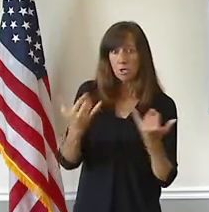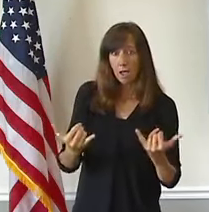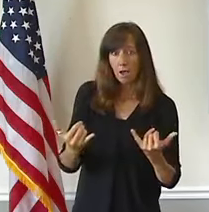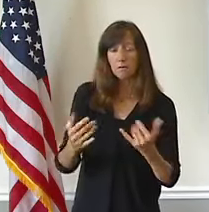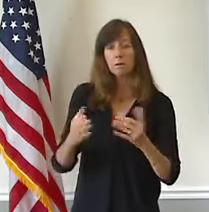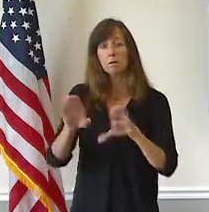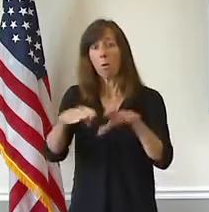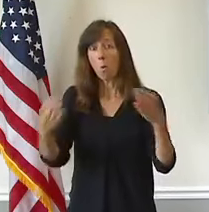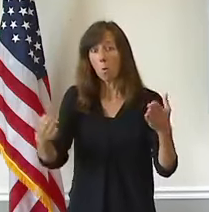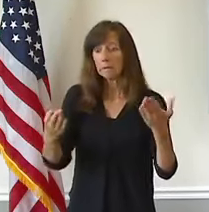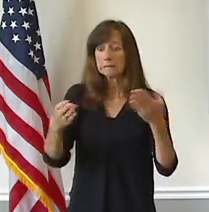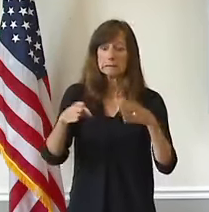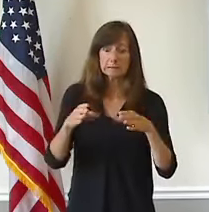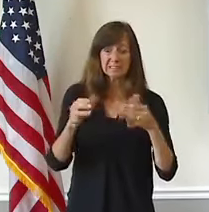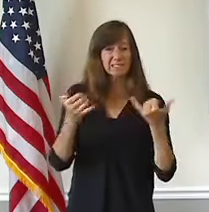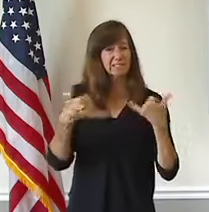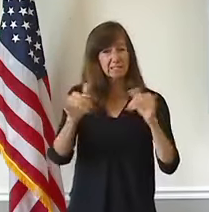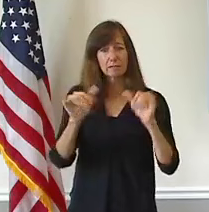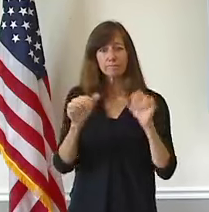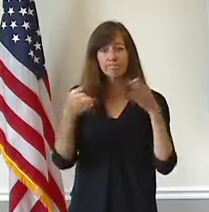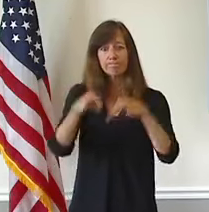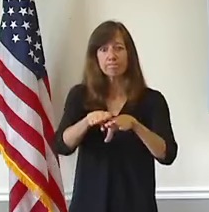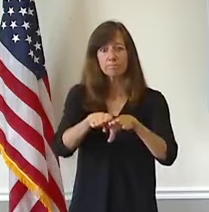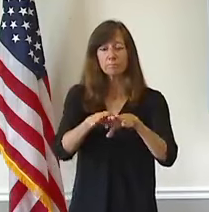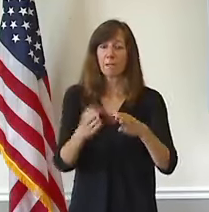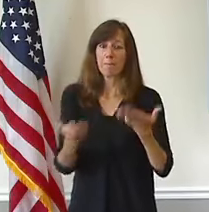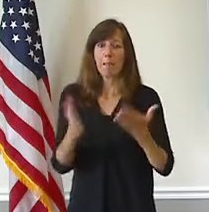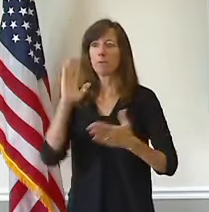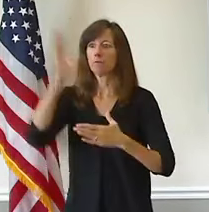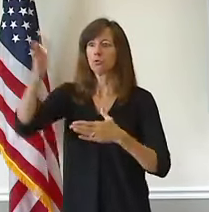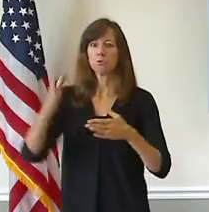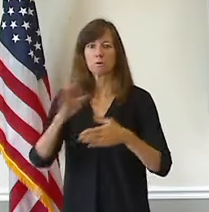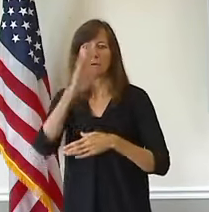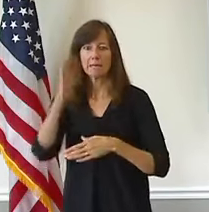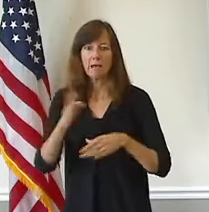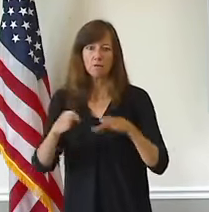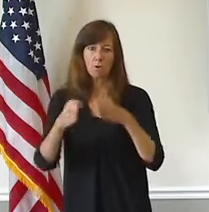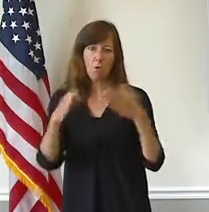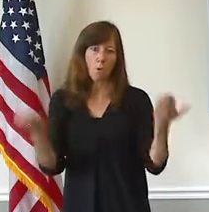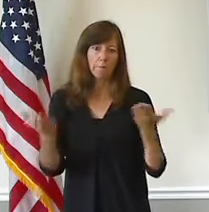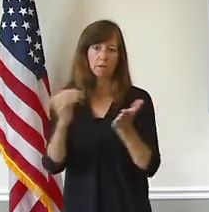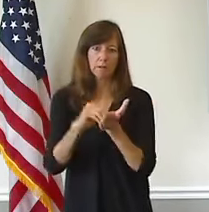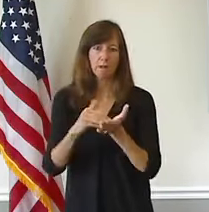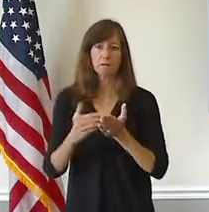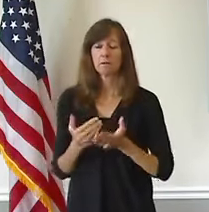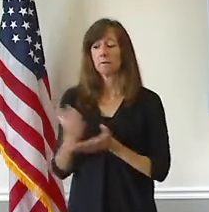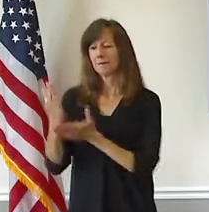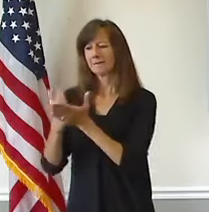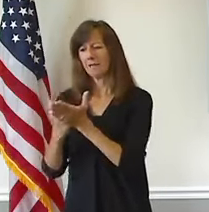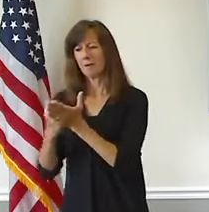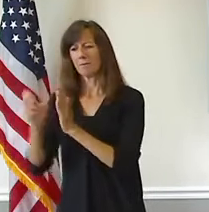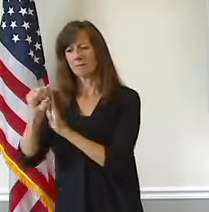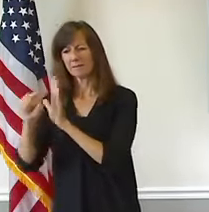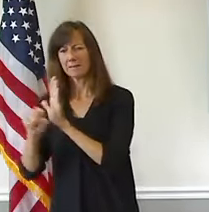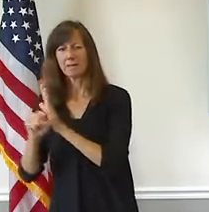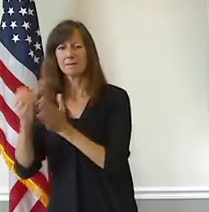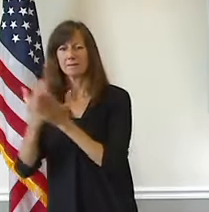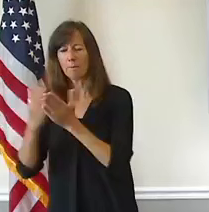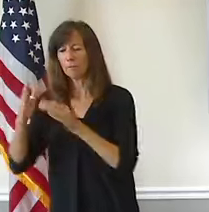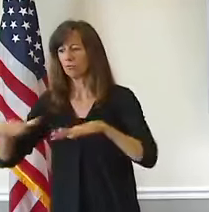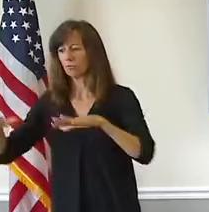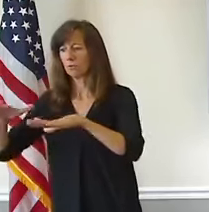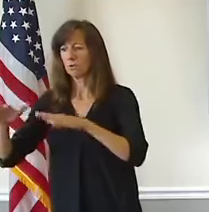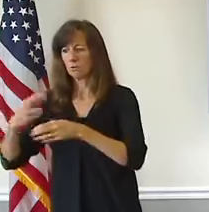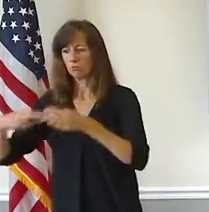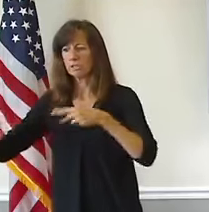also monitor obviously the data from other states, and other states in the region have allowed some of these businesses to reopen under certain